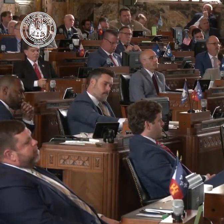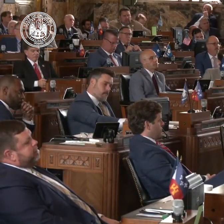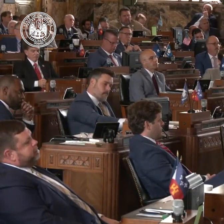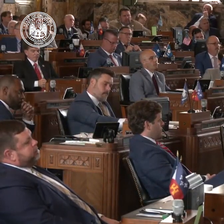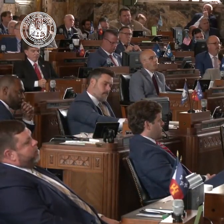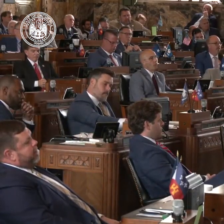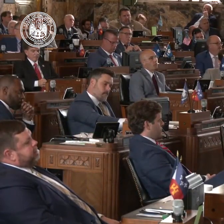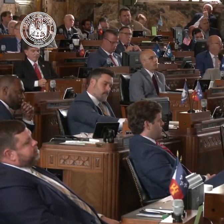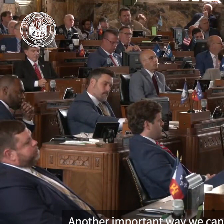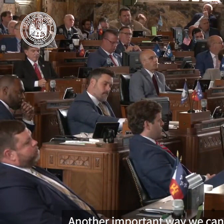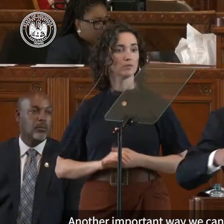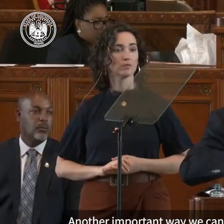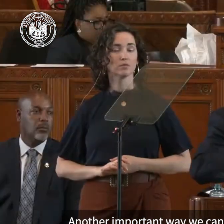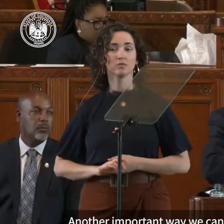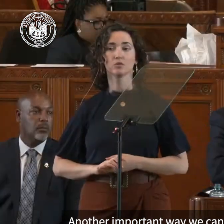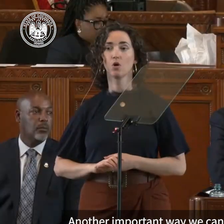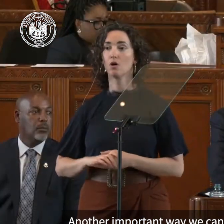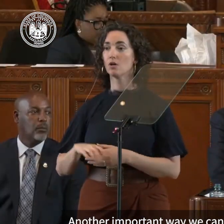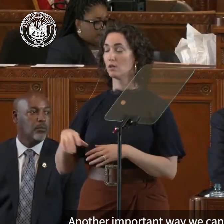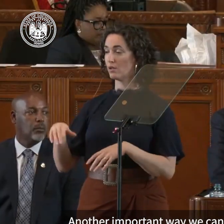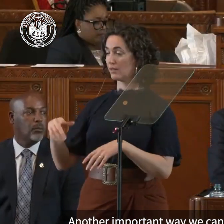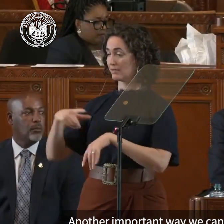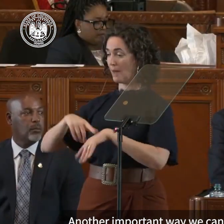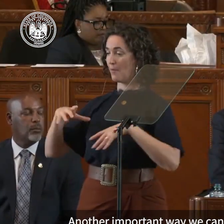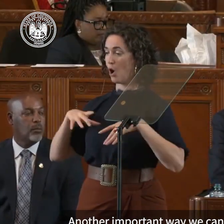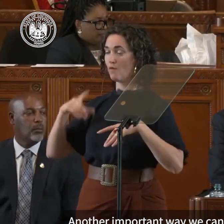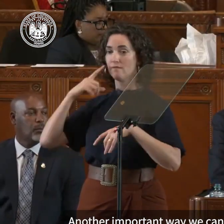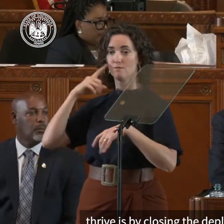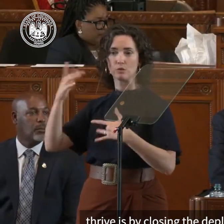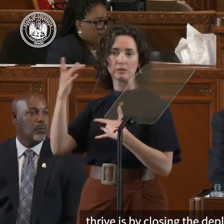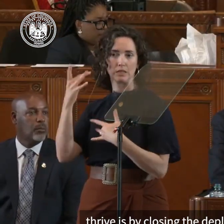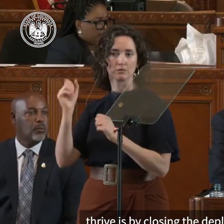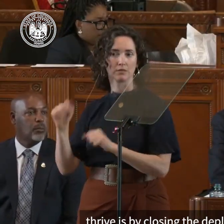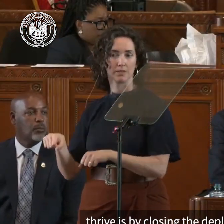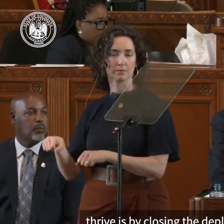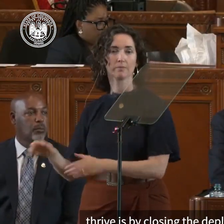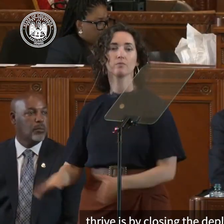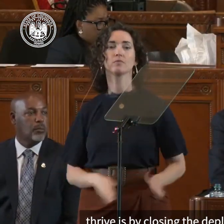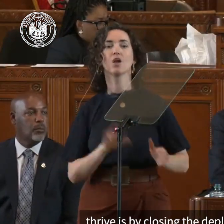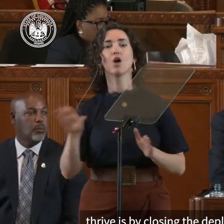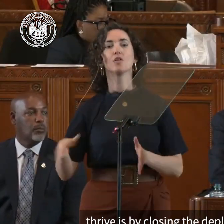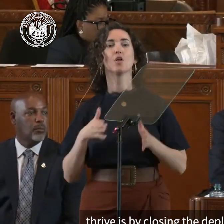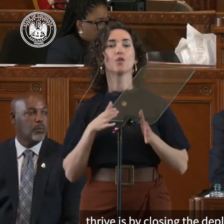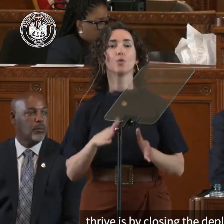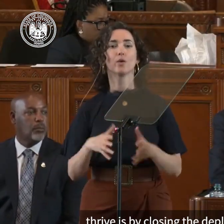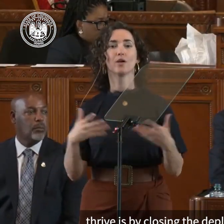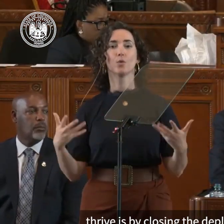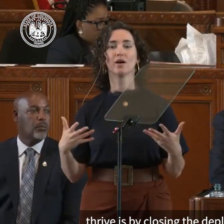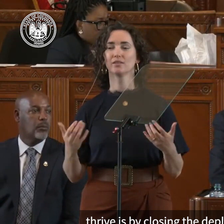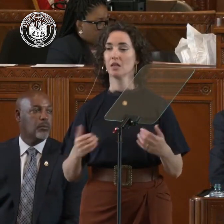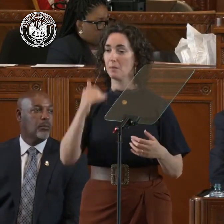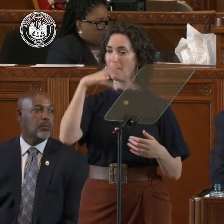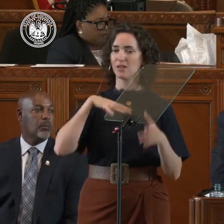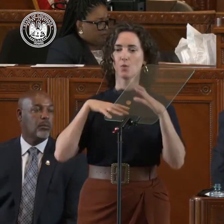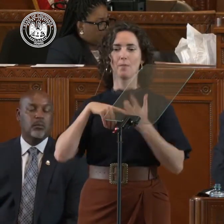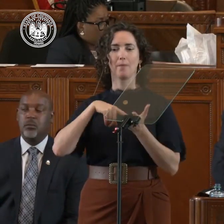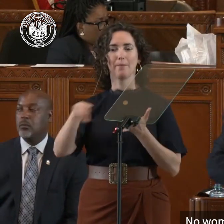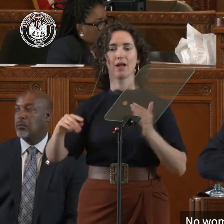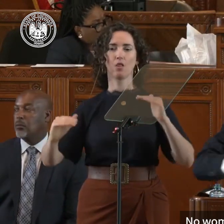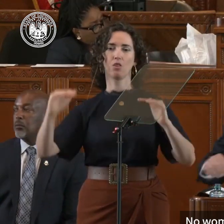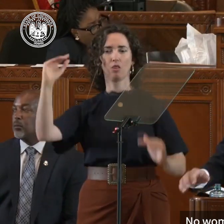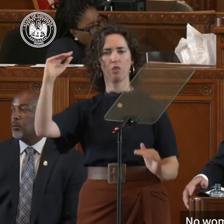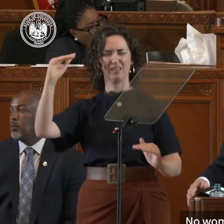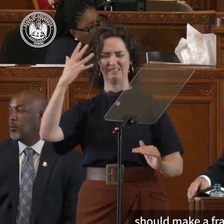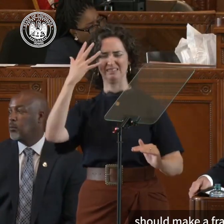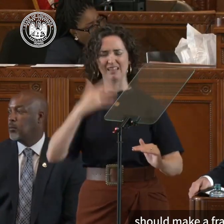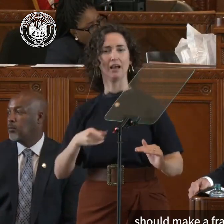problems. Another important way we can help families and children thrive is by closing the deplorable gender pay gap.